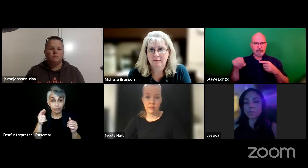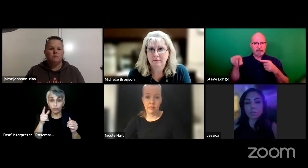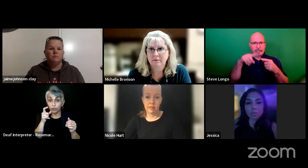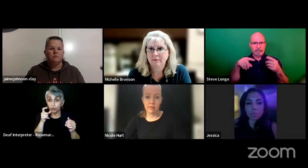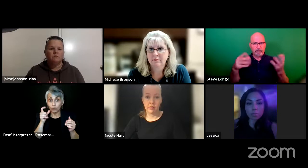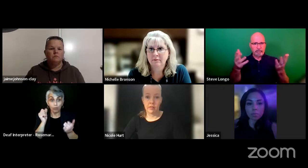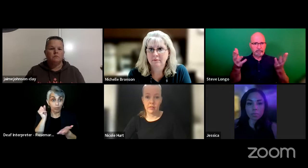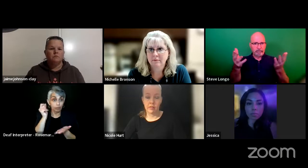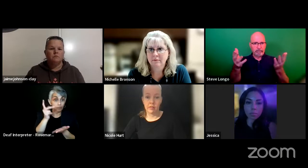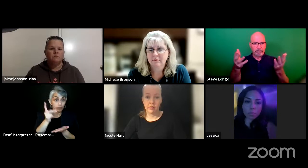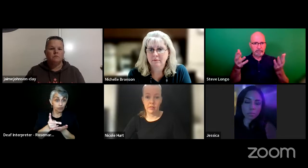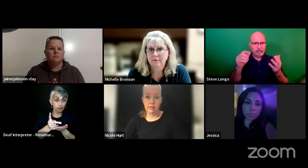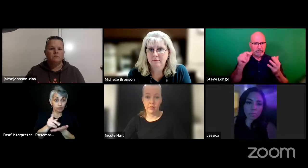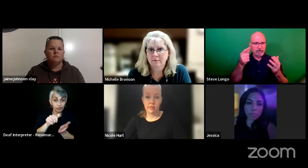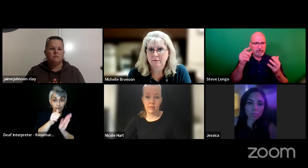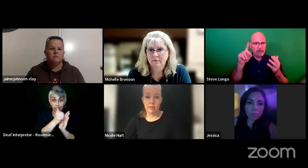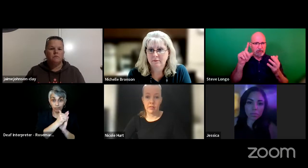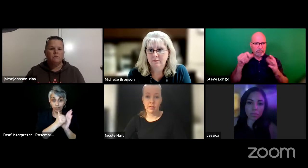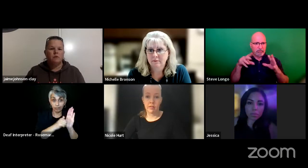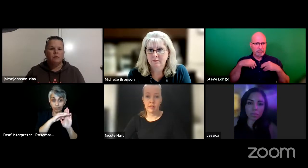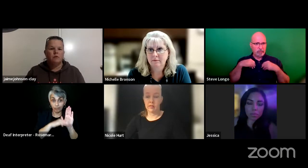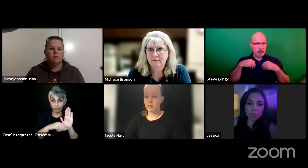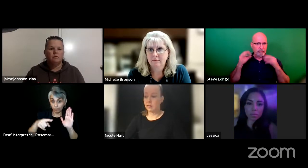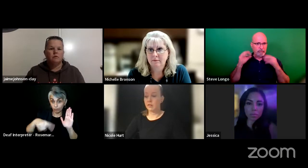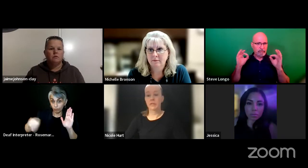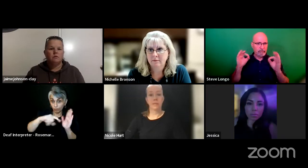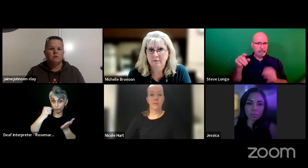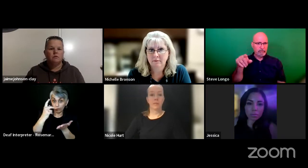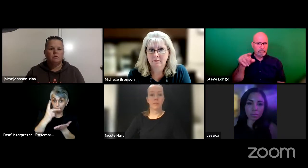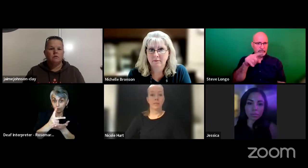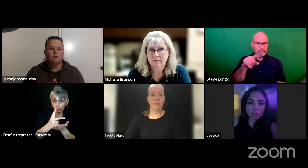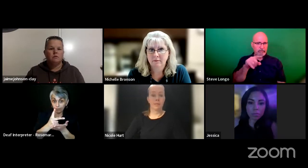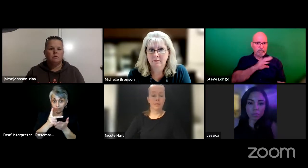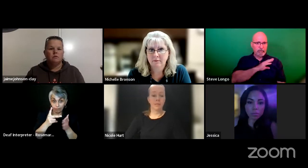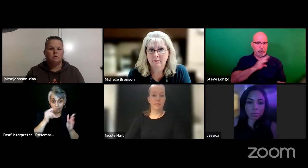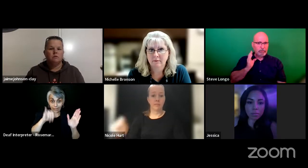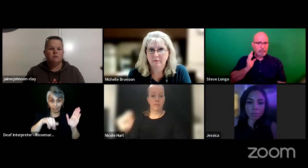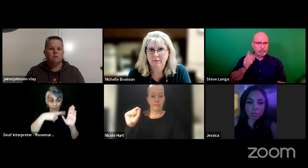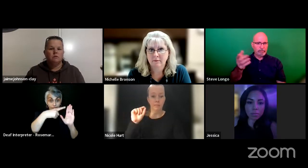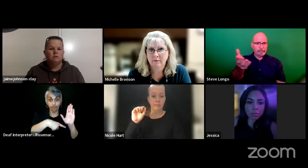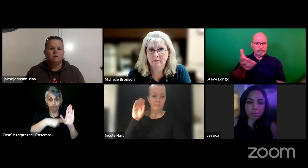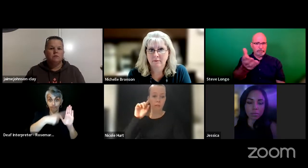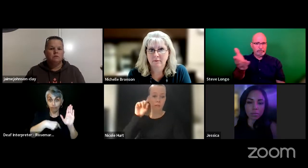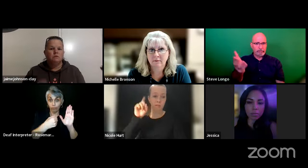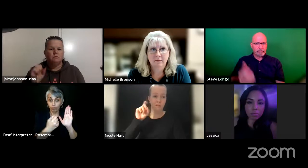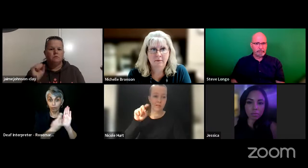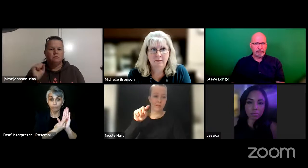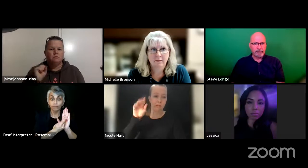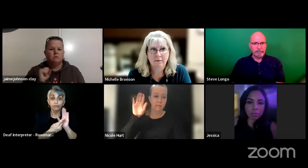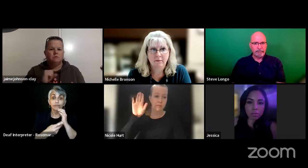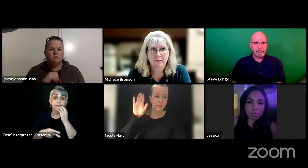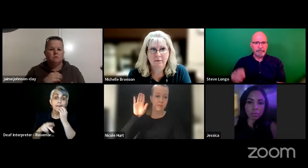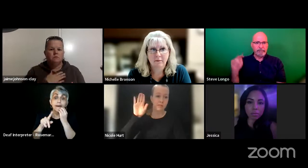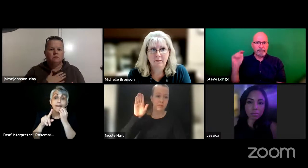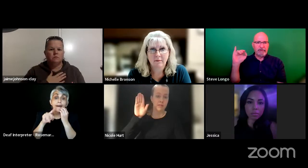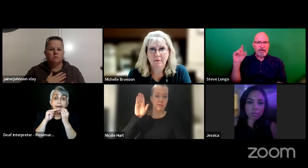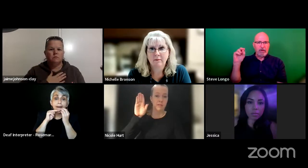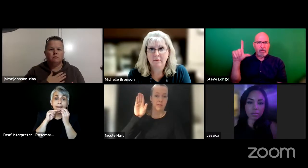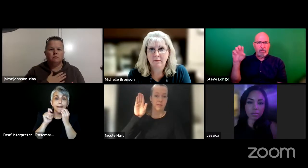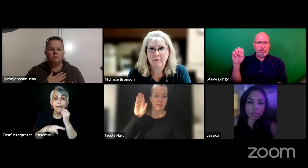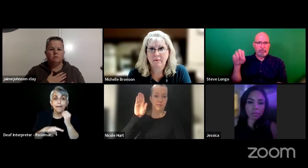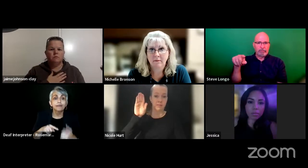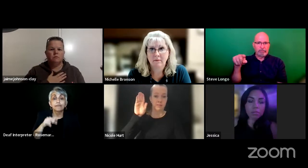approving the agenda items. Board members, do we approve the agenda as it appears?